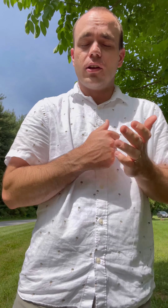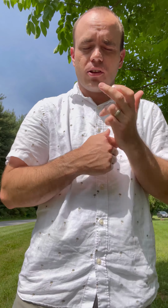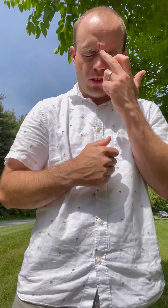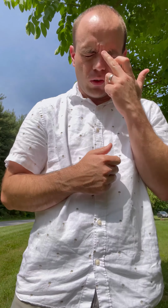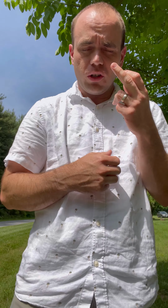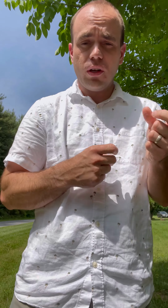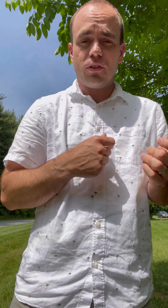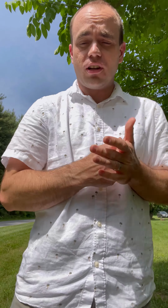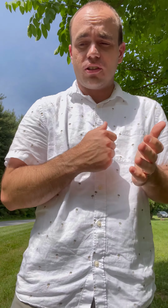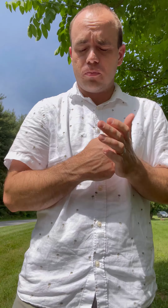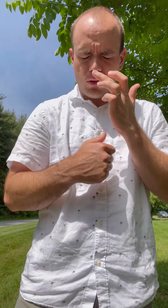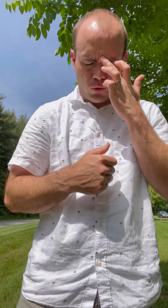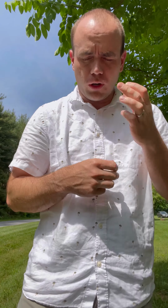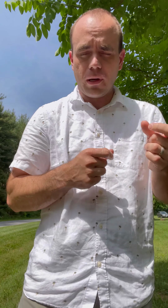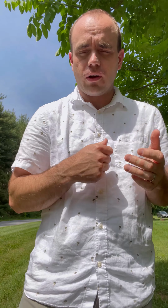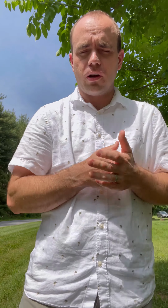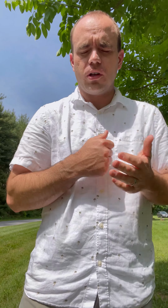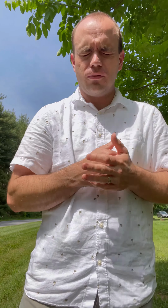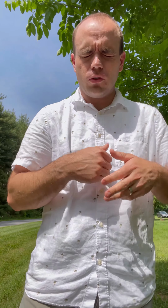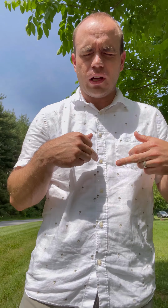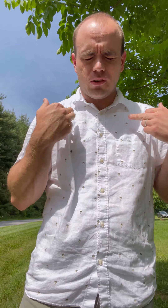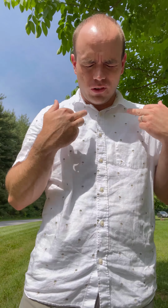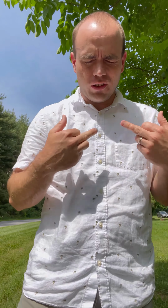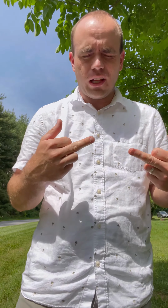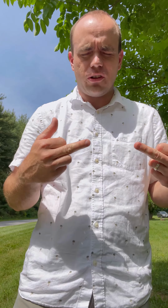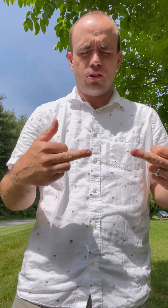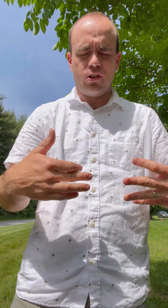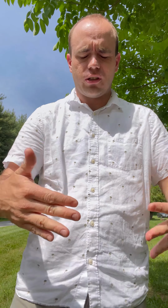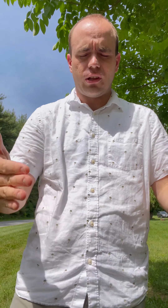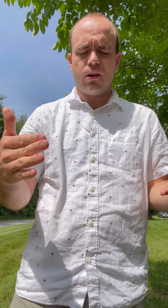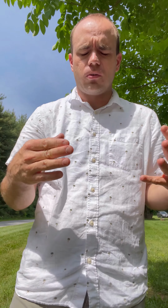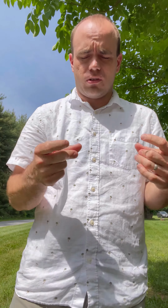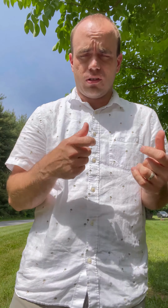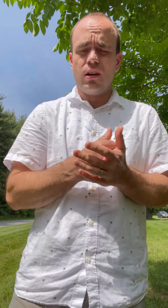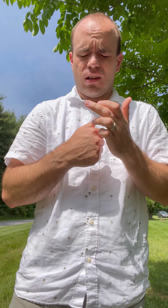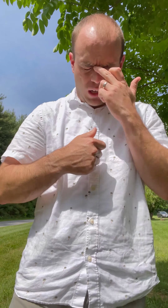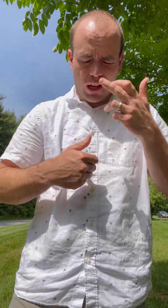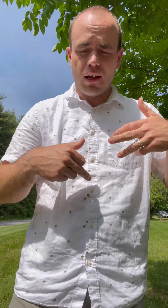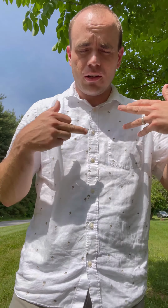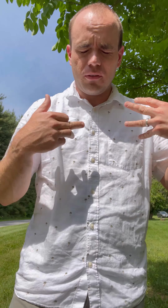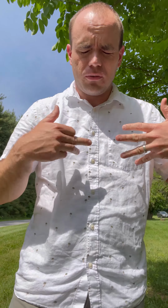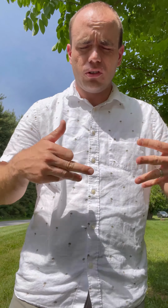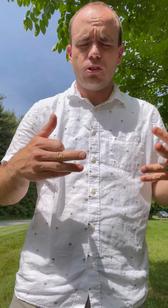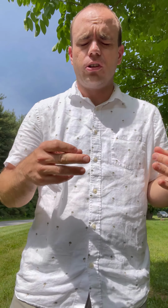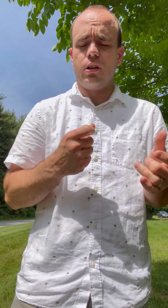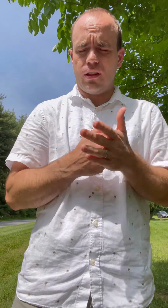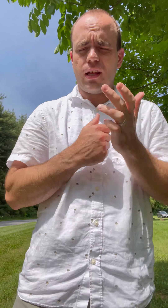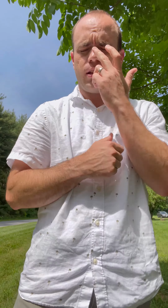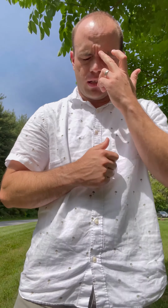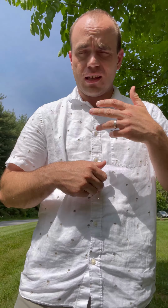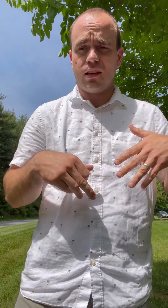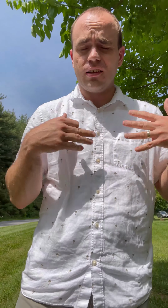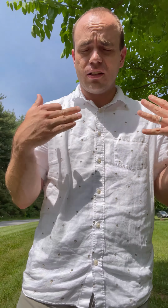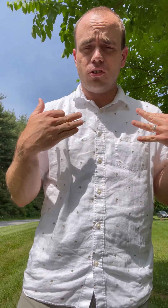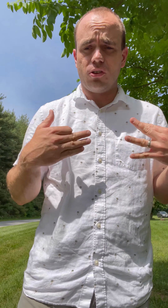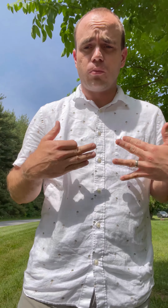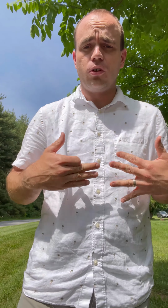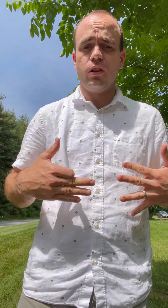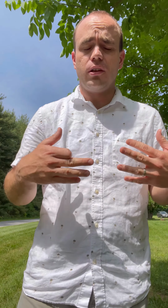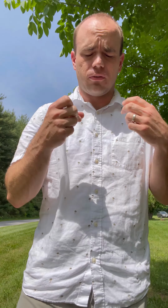So I know I've talked before about how if you actually let your tics out unfiltered, then it can give you some relief.